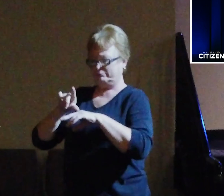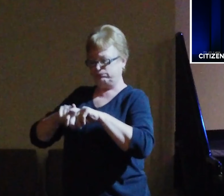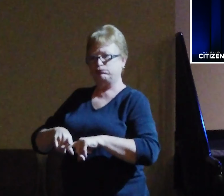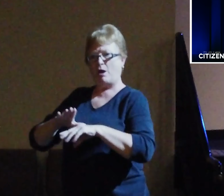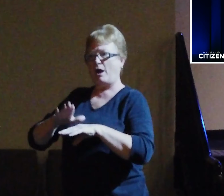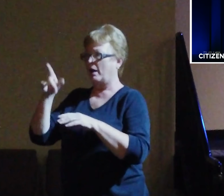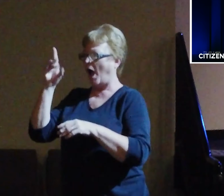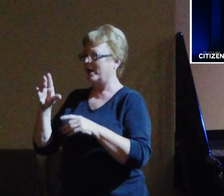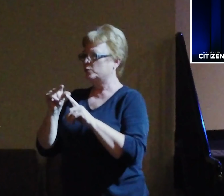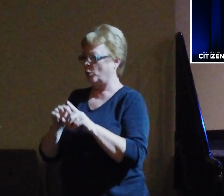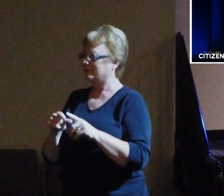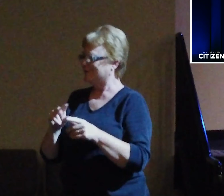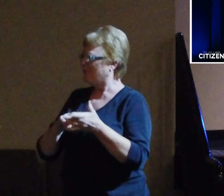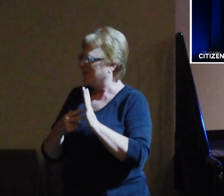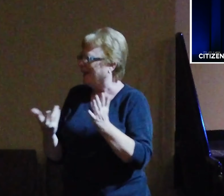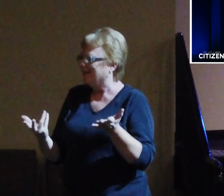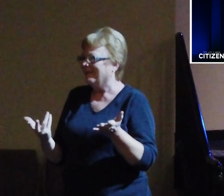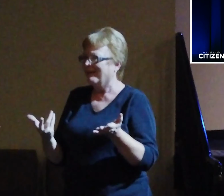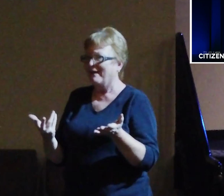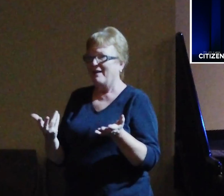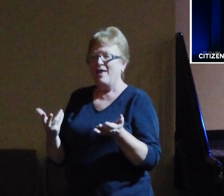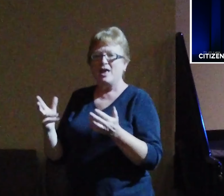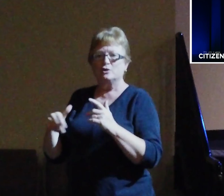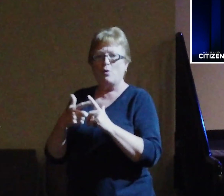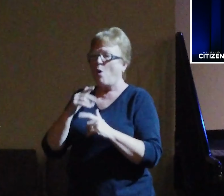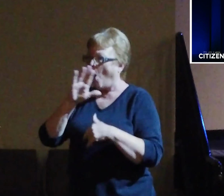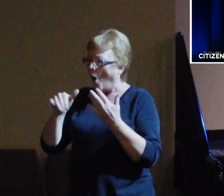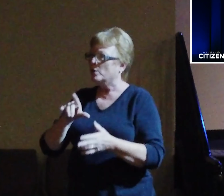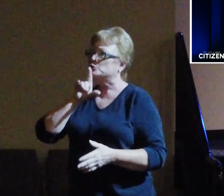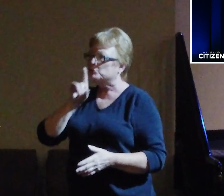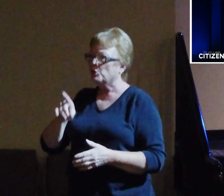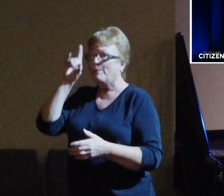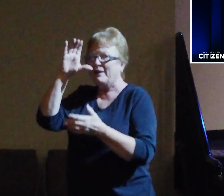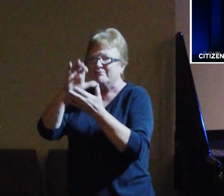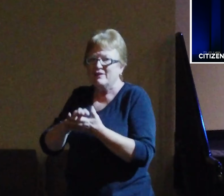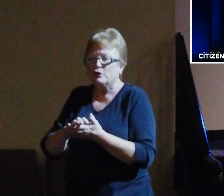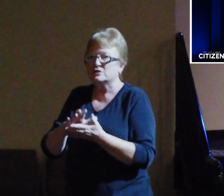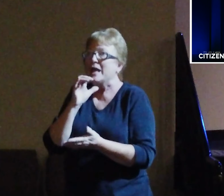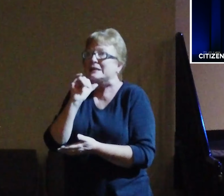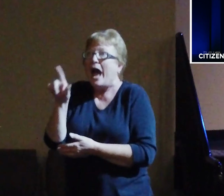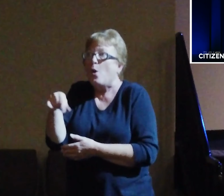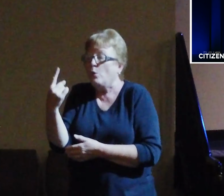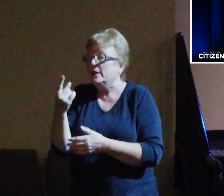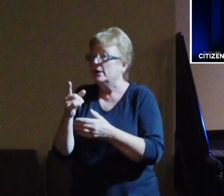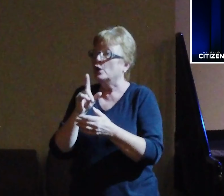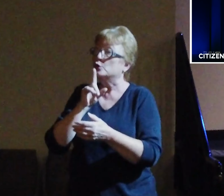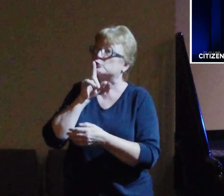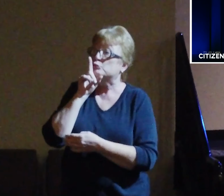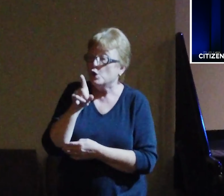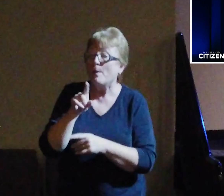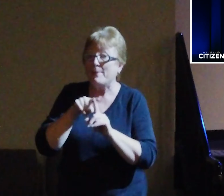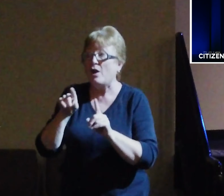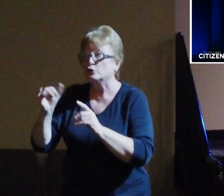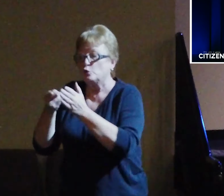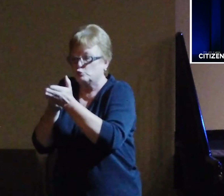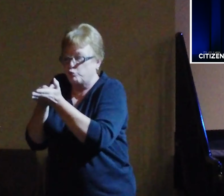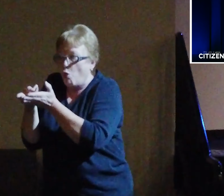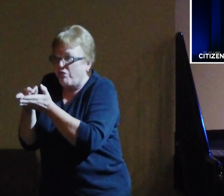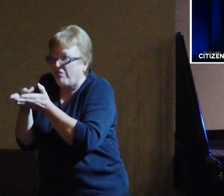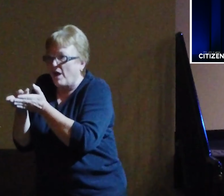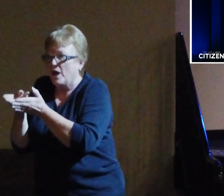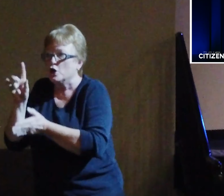Spirit. The foundational truth that all true believers count as not just true, but truth is the